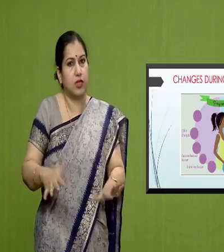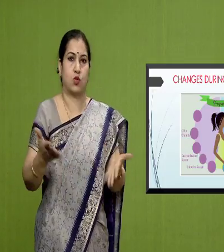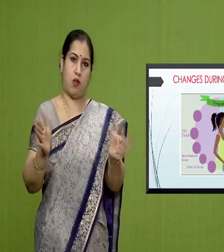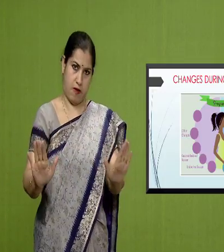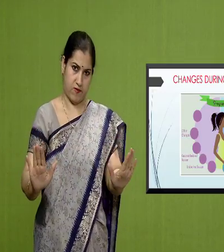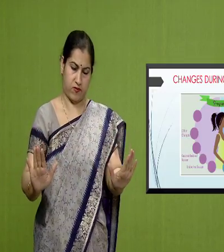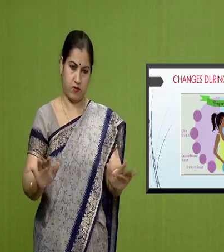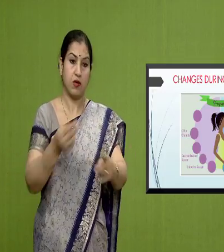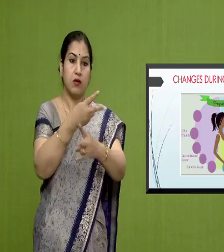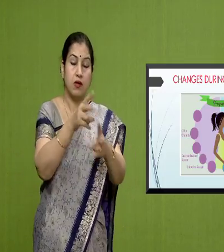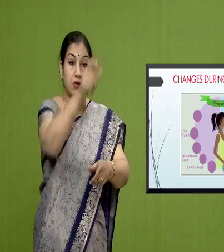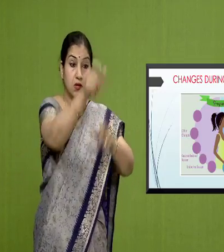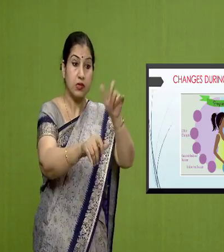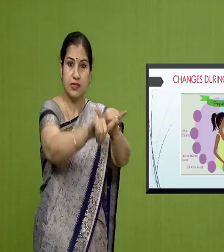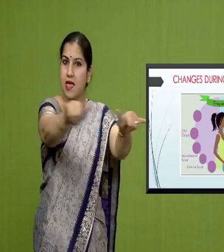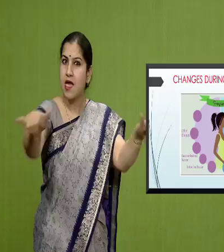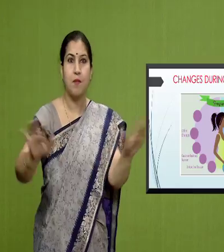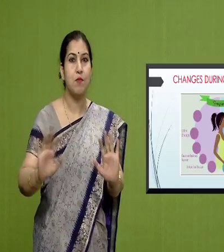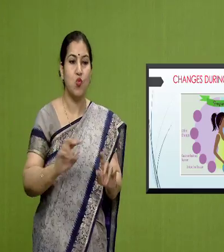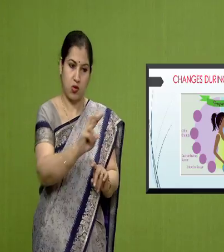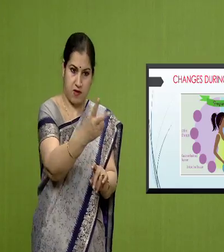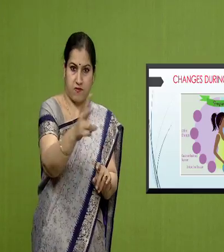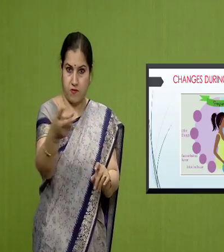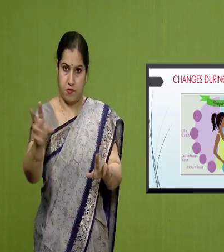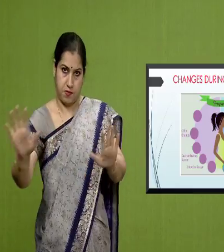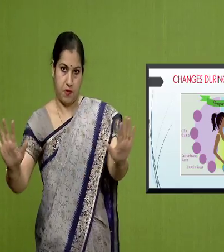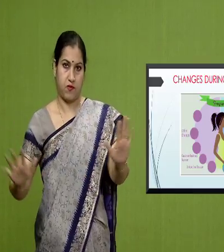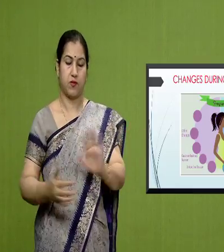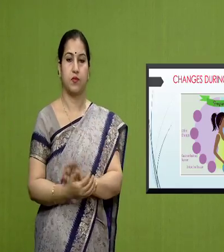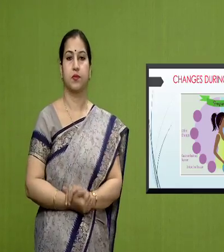natural and vary from lady to lady.